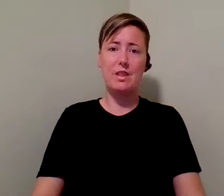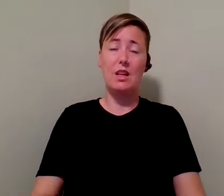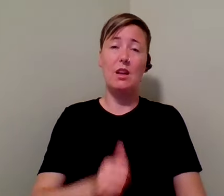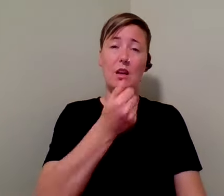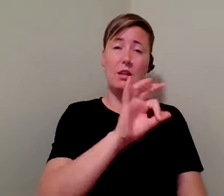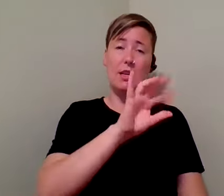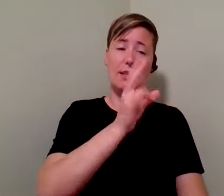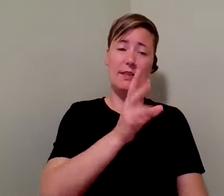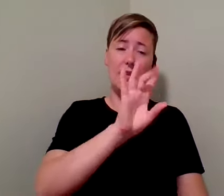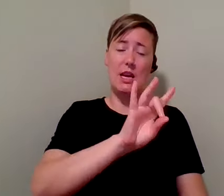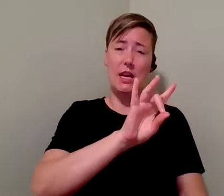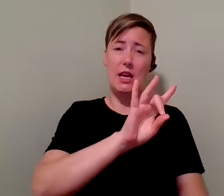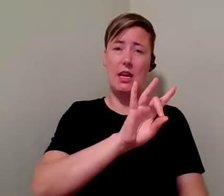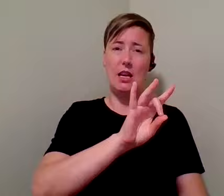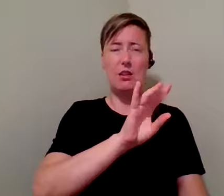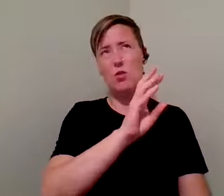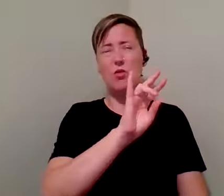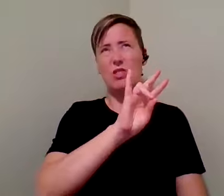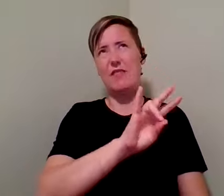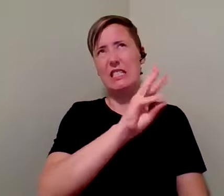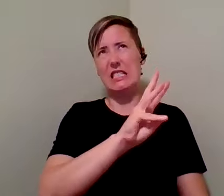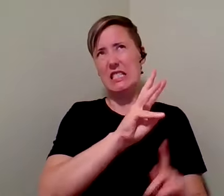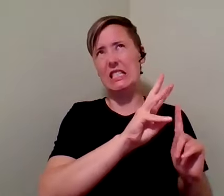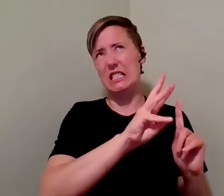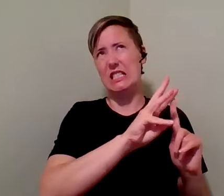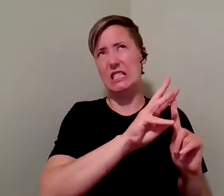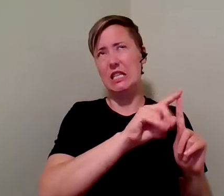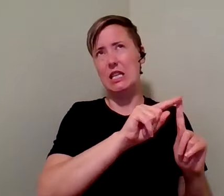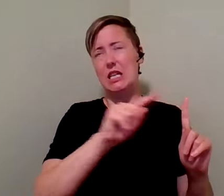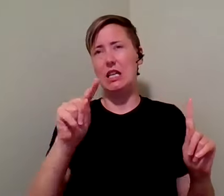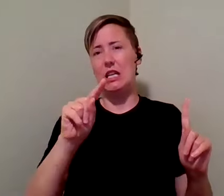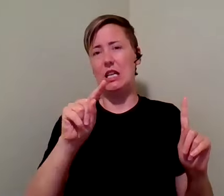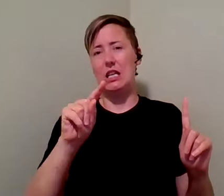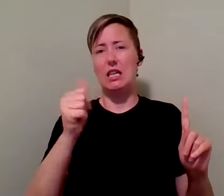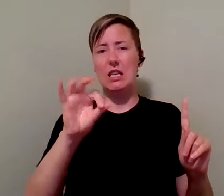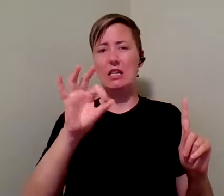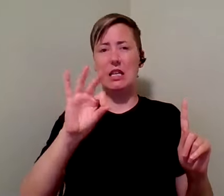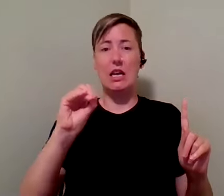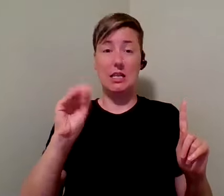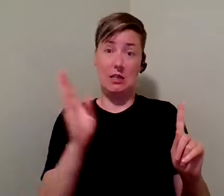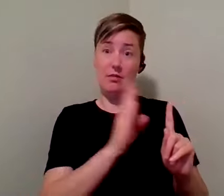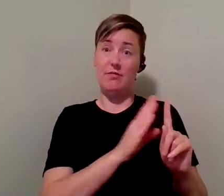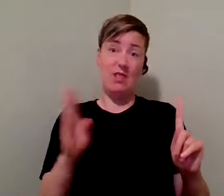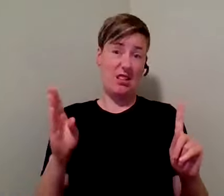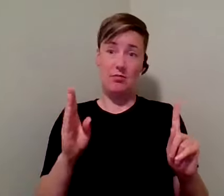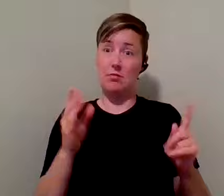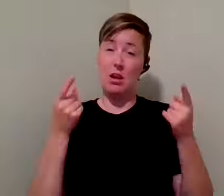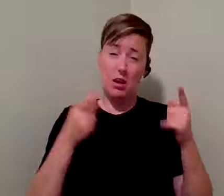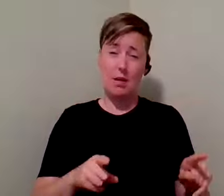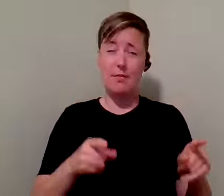1978, 76, when I finished school, till 1990, when I got sober, this is what happened to me. And,